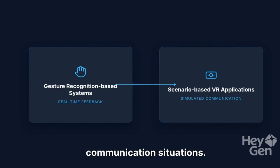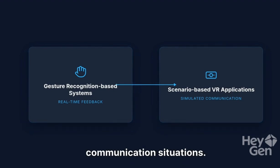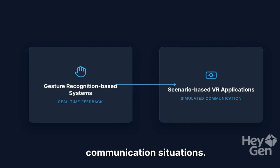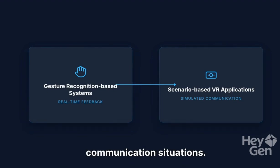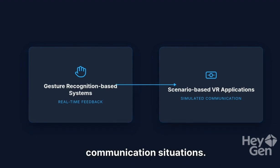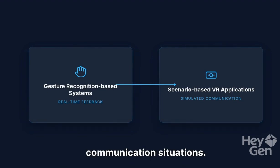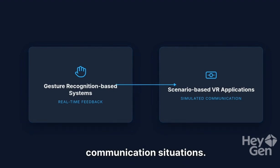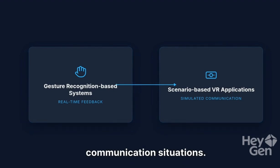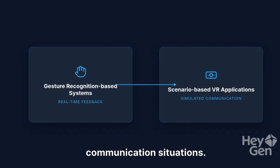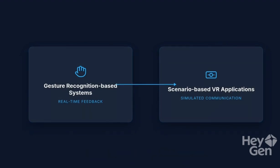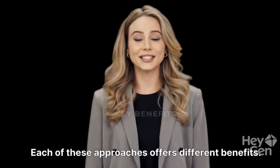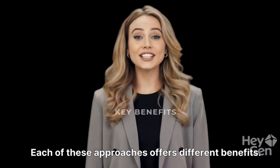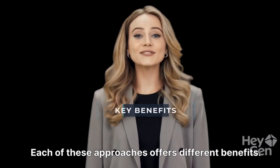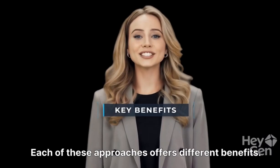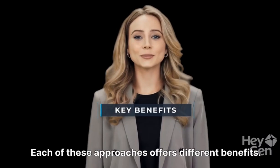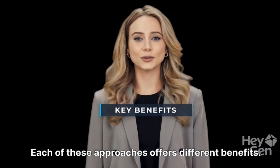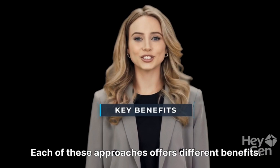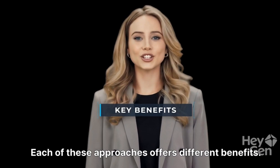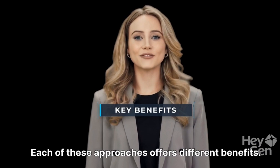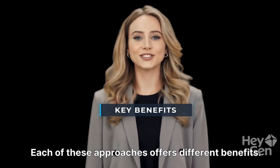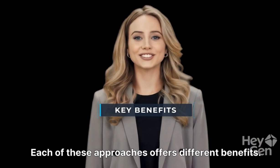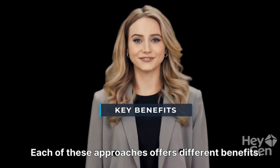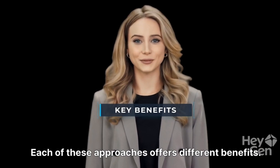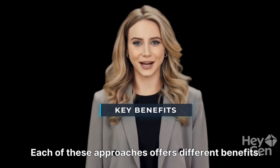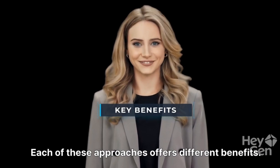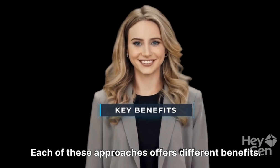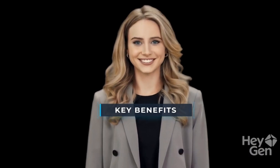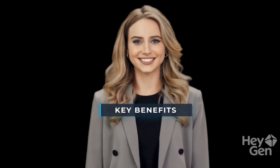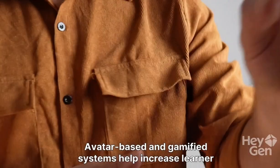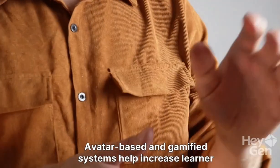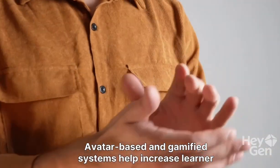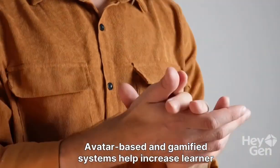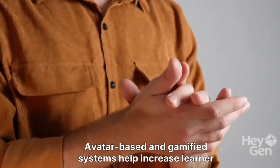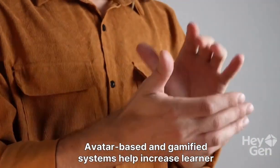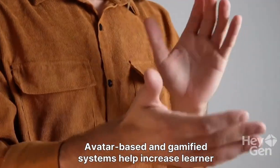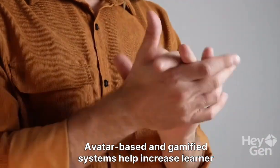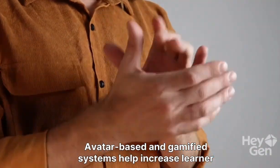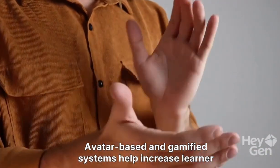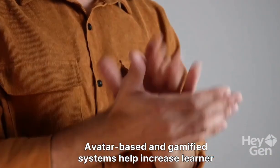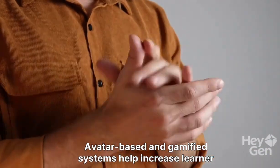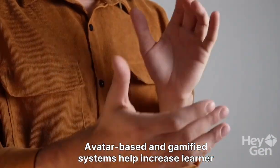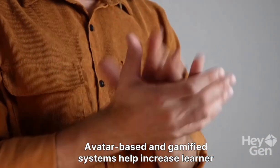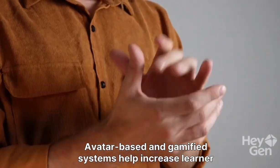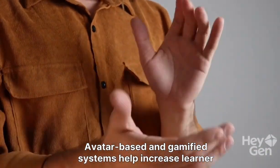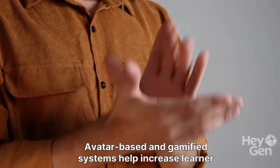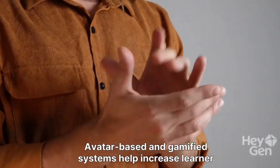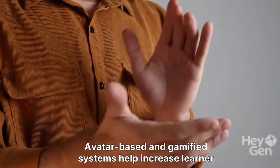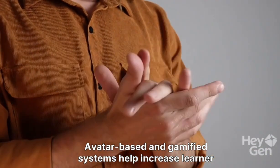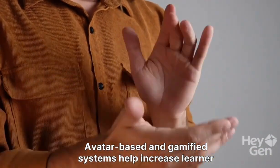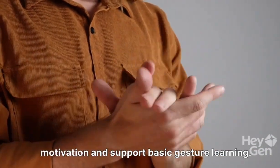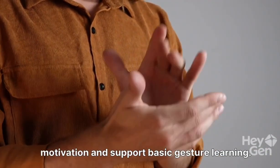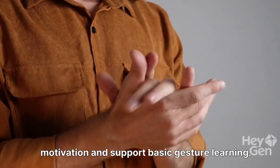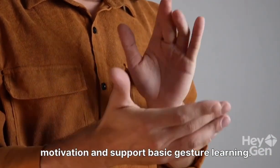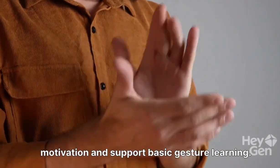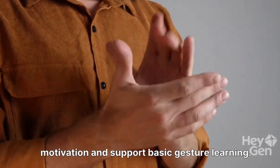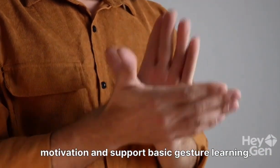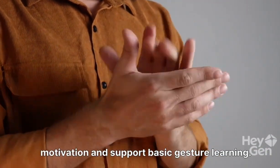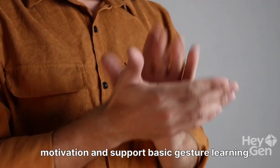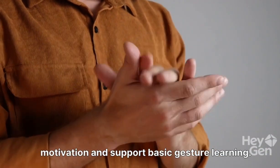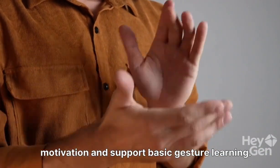communication situations. Each of these approaches offers different benefits. Avatar-based and gamified systems help increase learner motivation and support basic